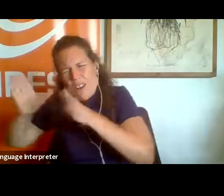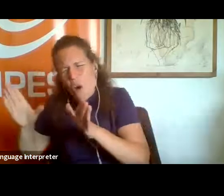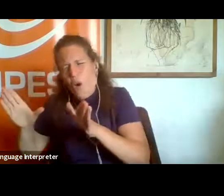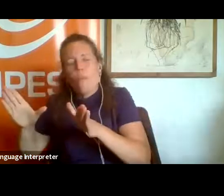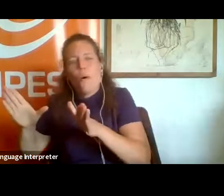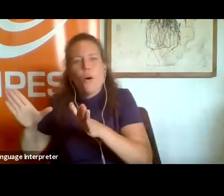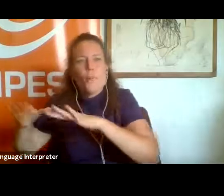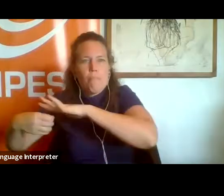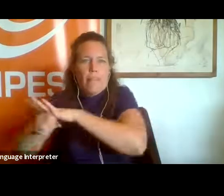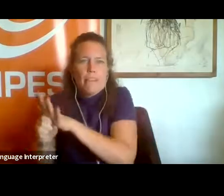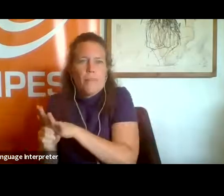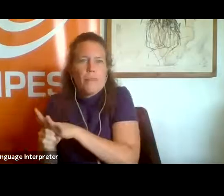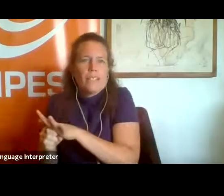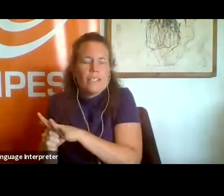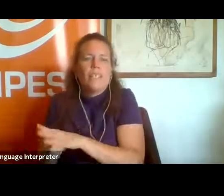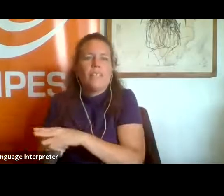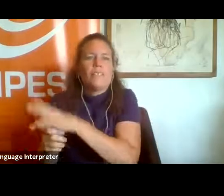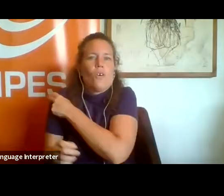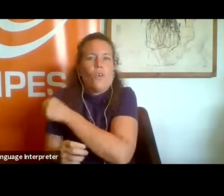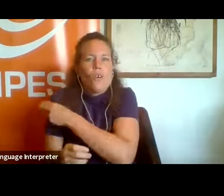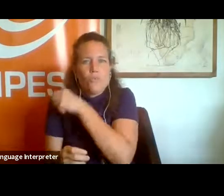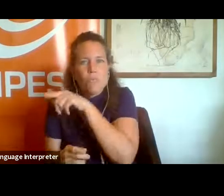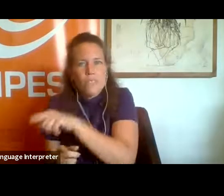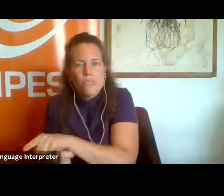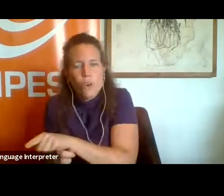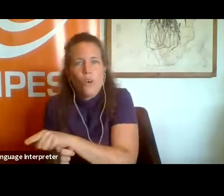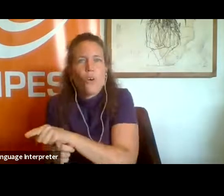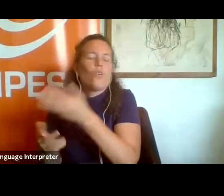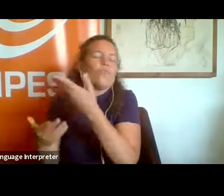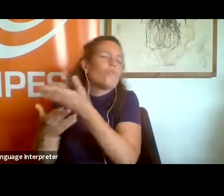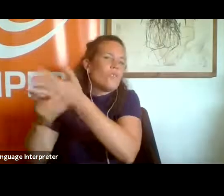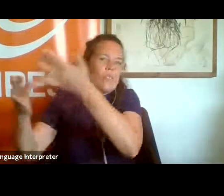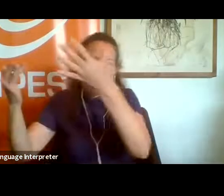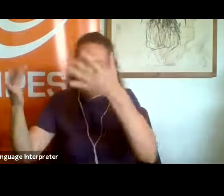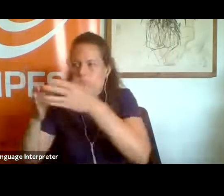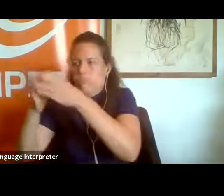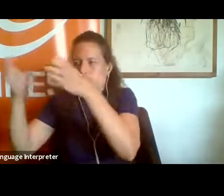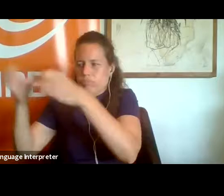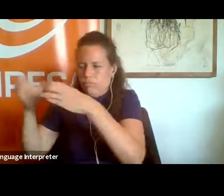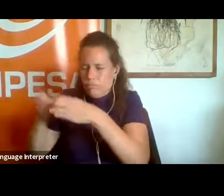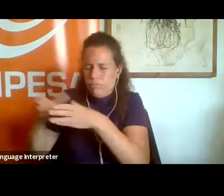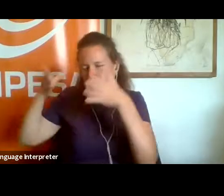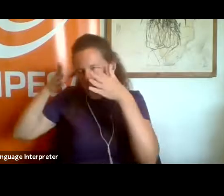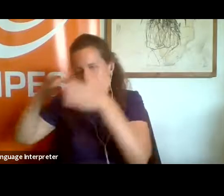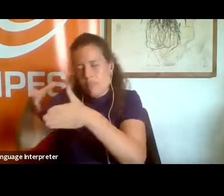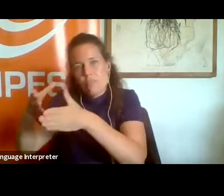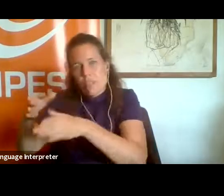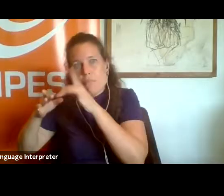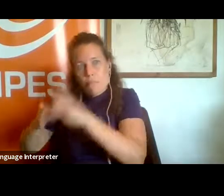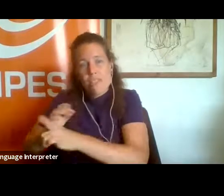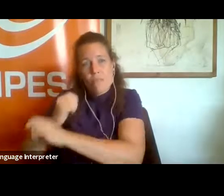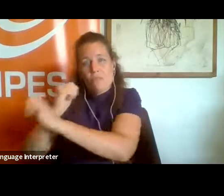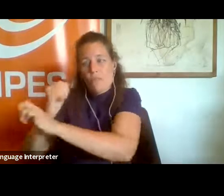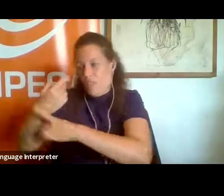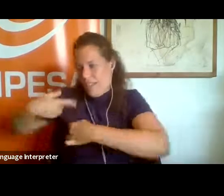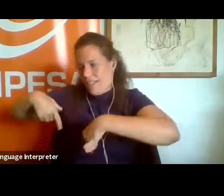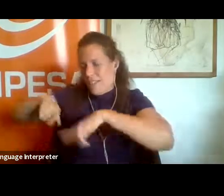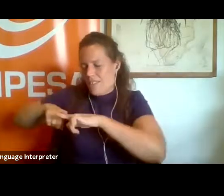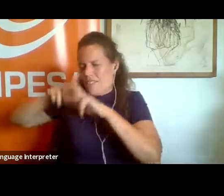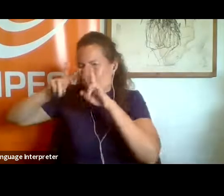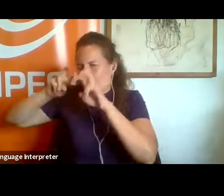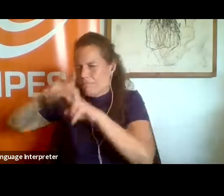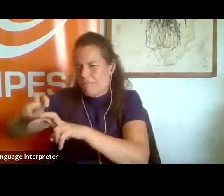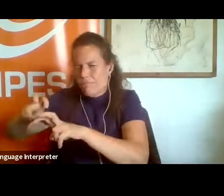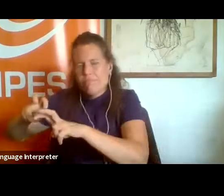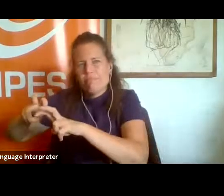hospitals and medical research institutions, these organizations tasked with protecting us and obviously finding a cure, not a